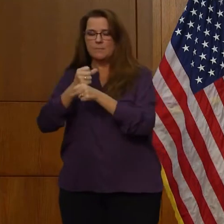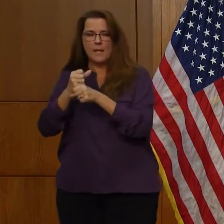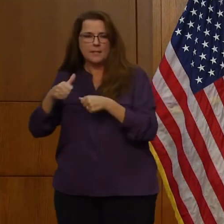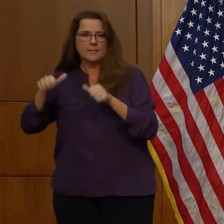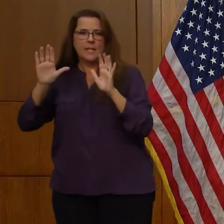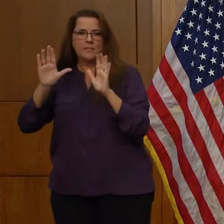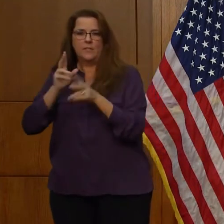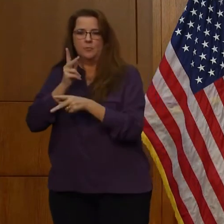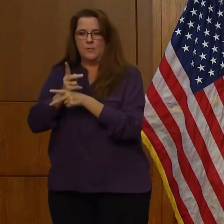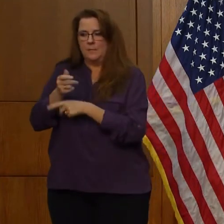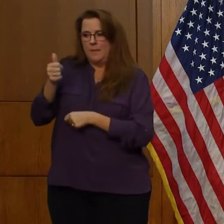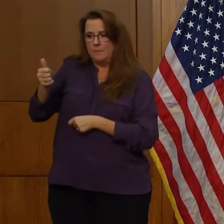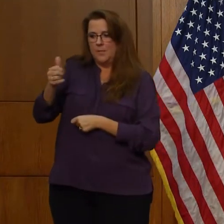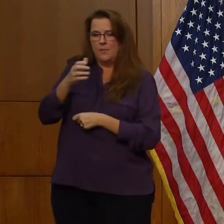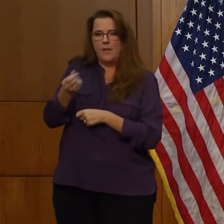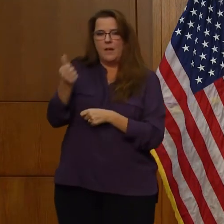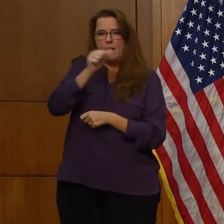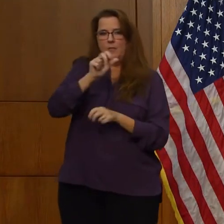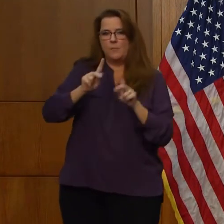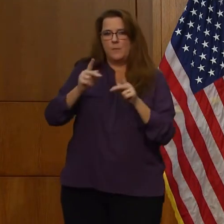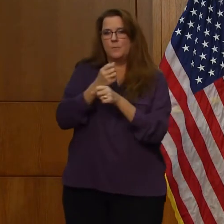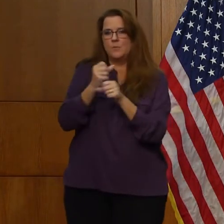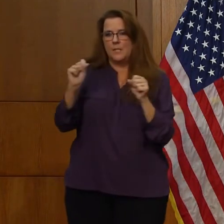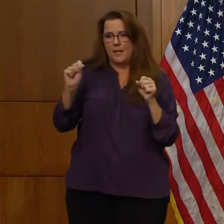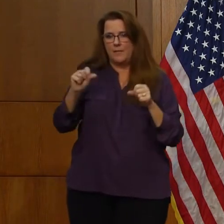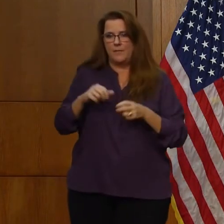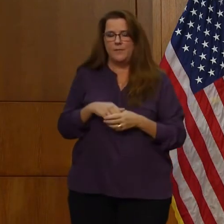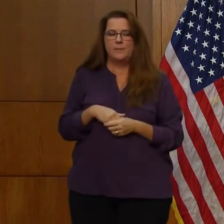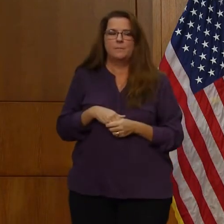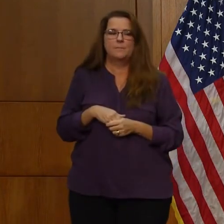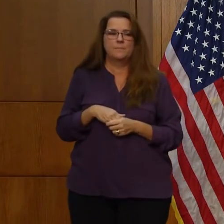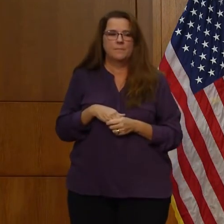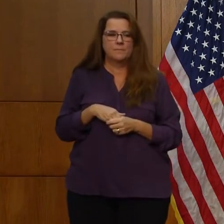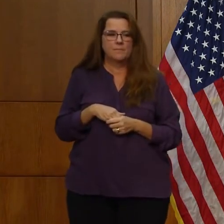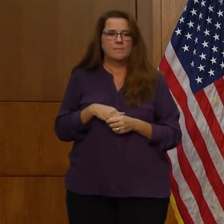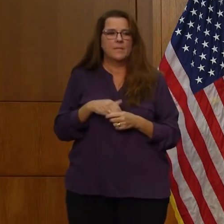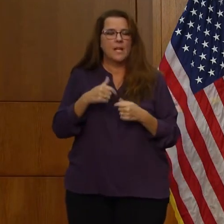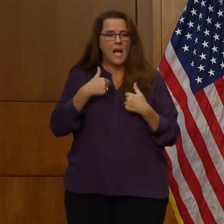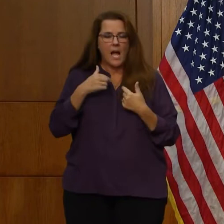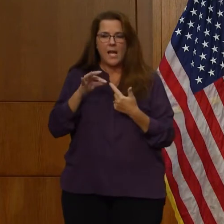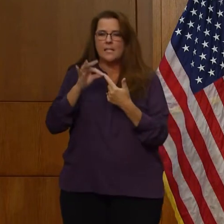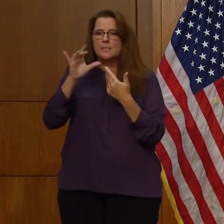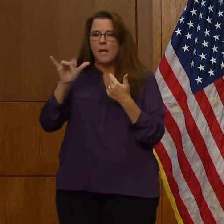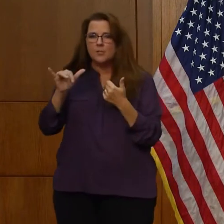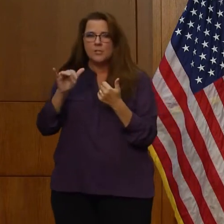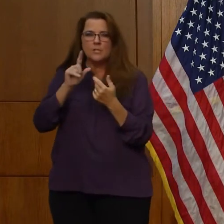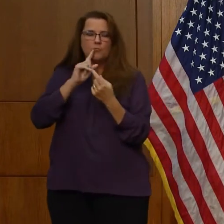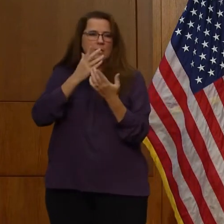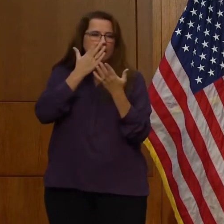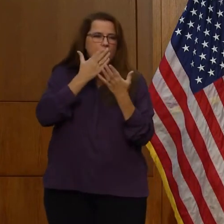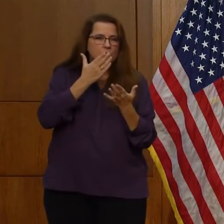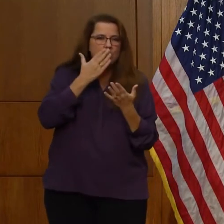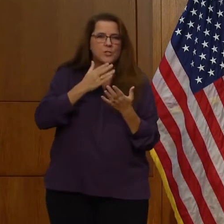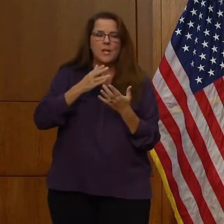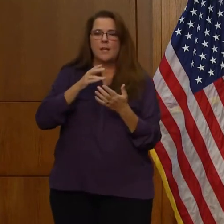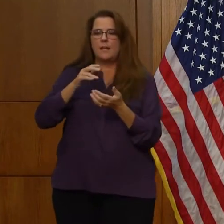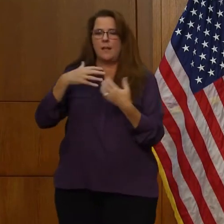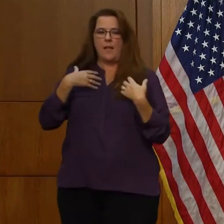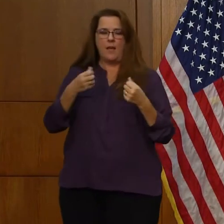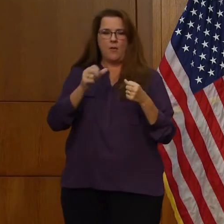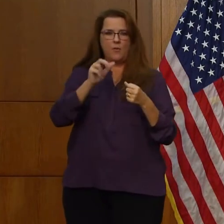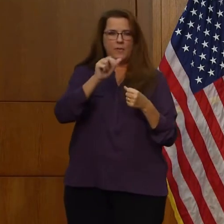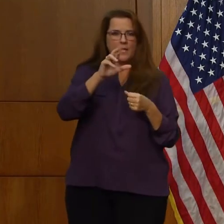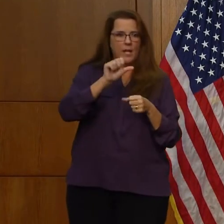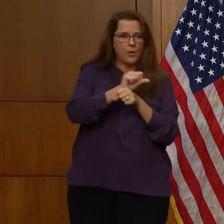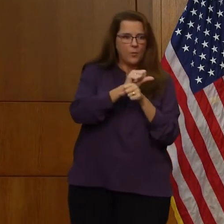I especially appreciate the healthcare workers and ICU nurses across this Commonwealth who